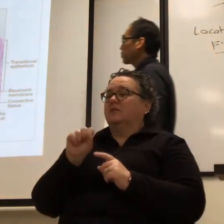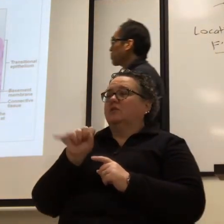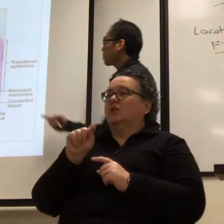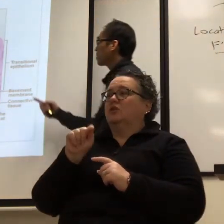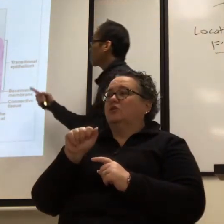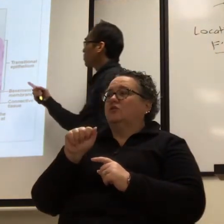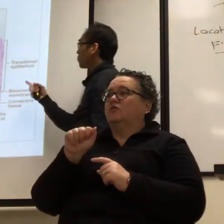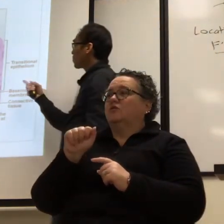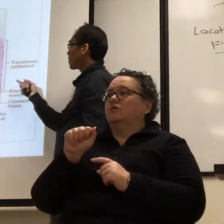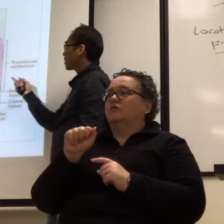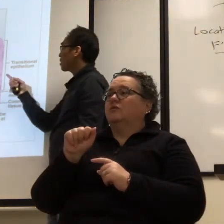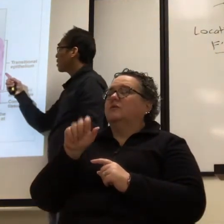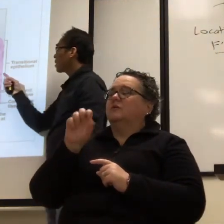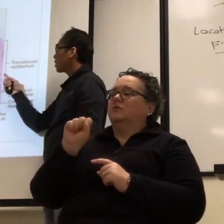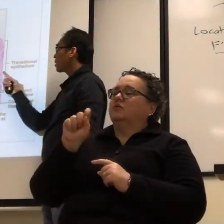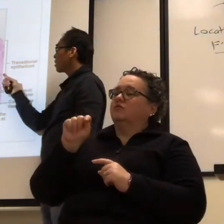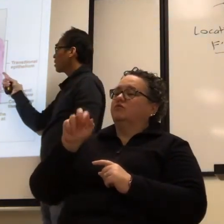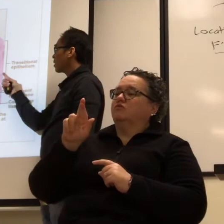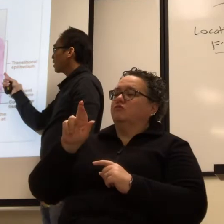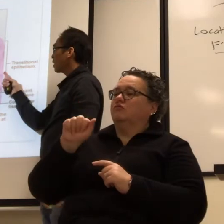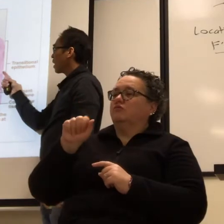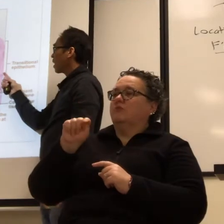tissue.